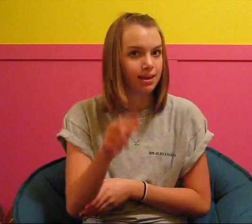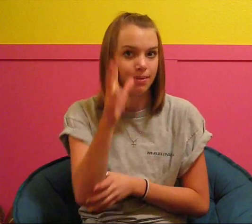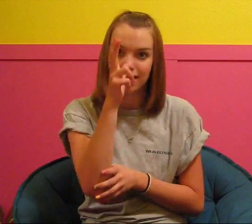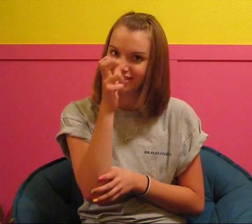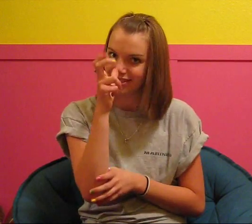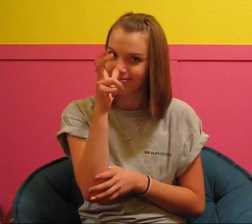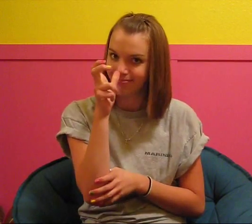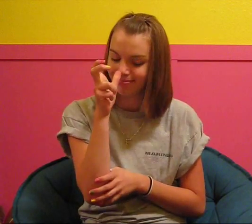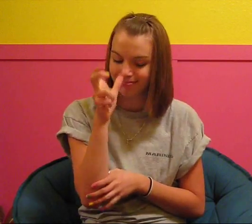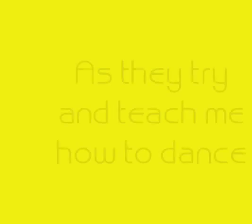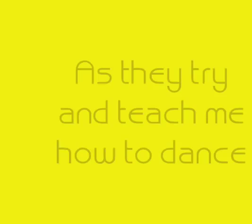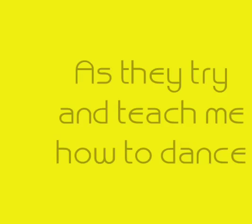Bugs.